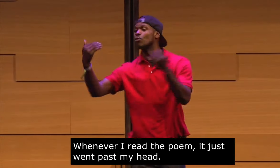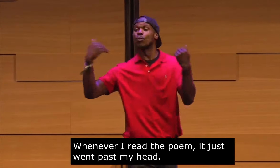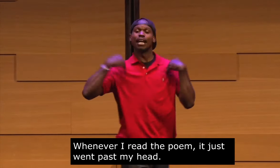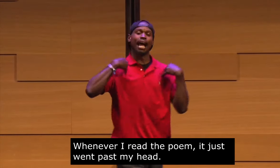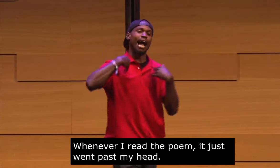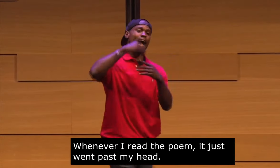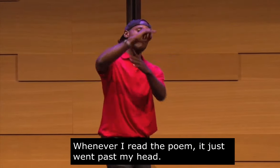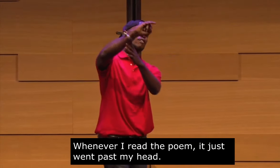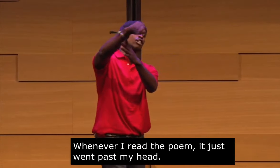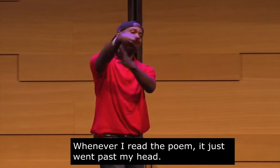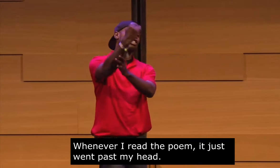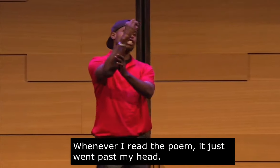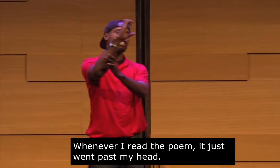head.